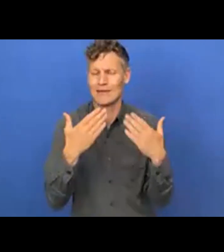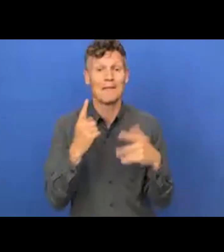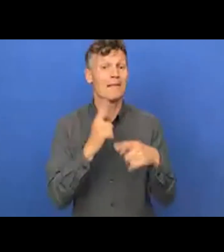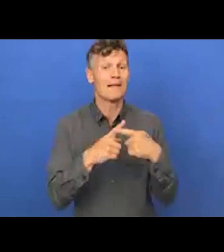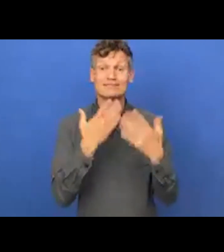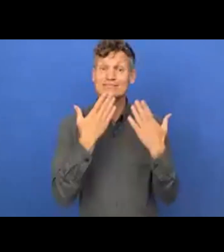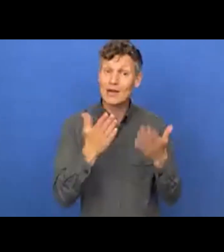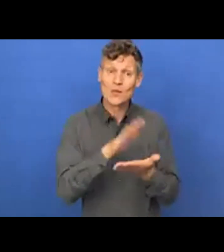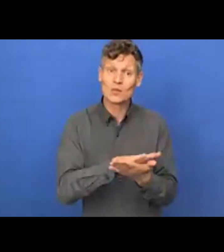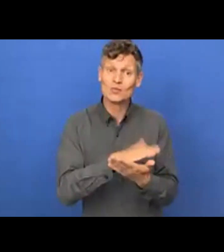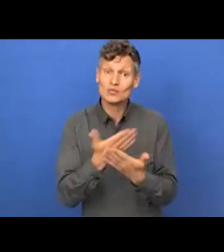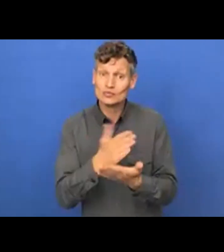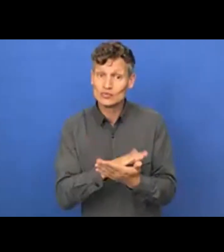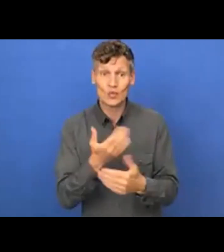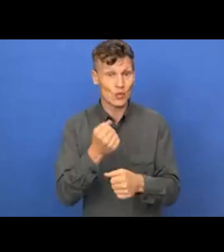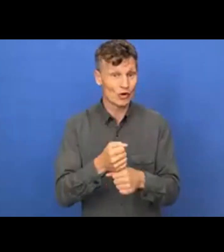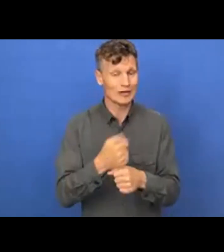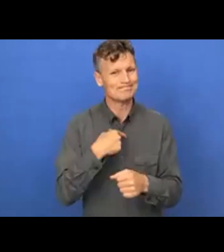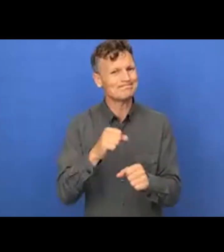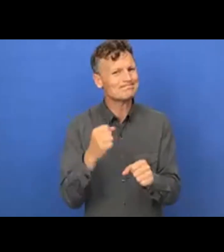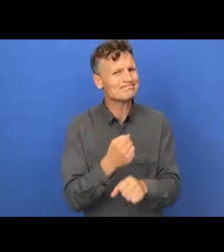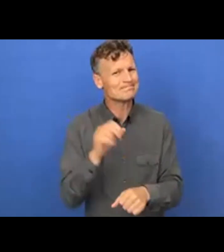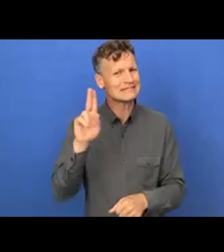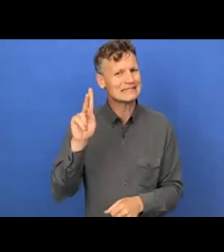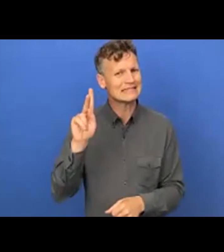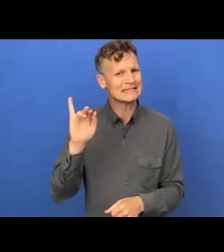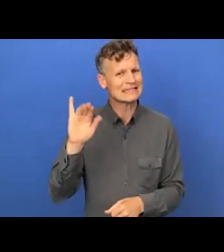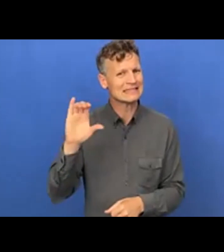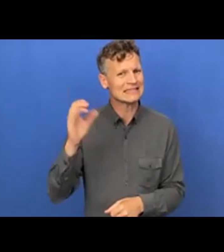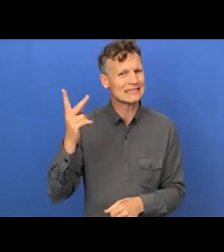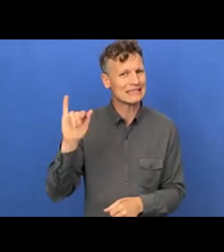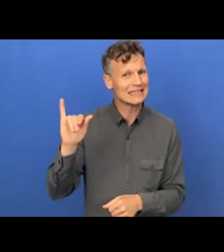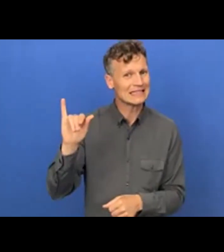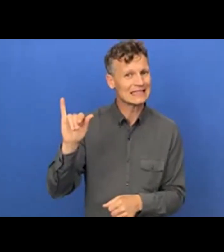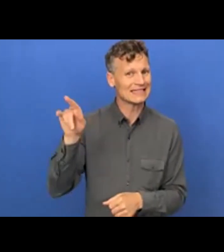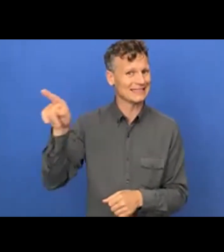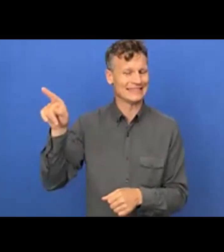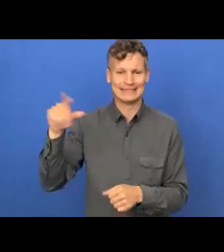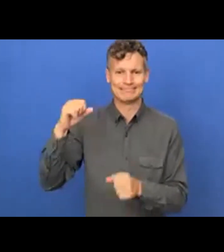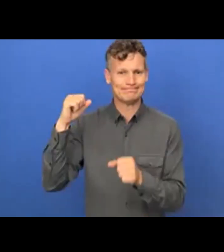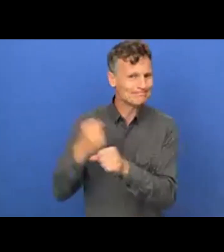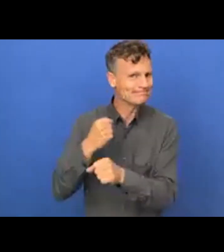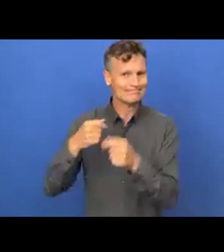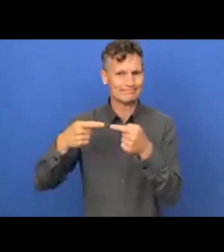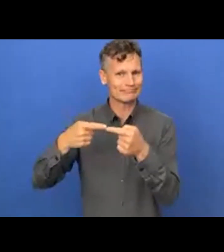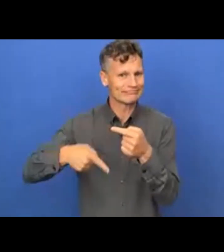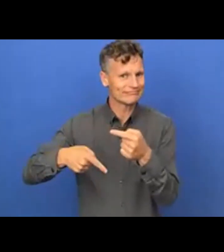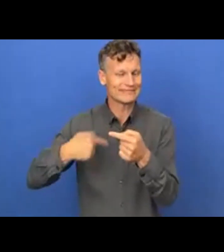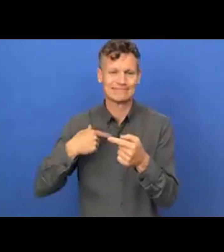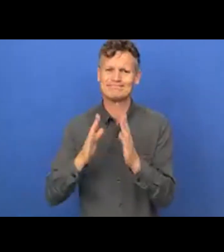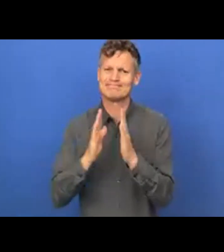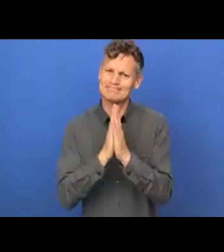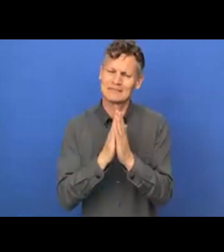we couldn't connect with Kiki Namuya. We'll try to post a message on our website so he has a